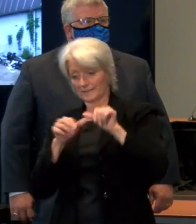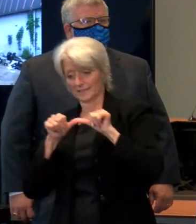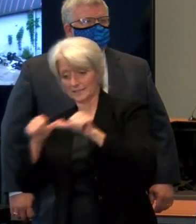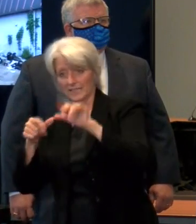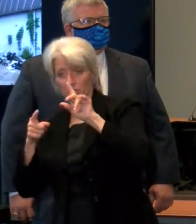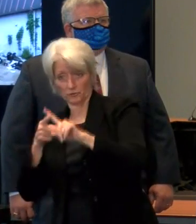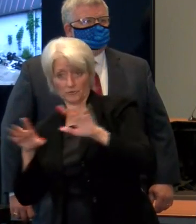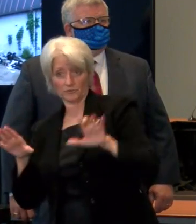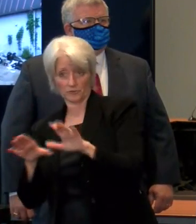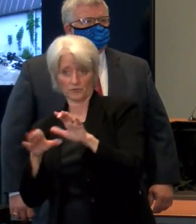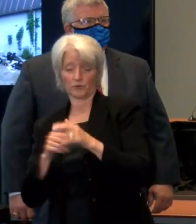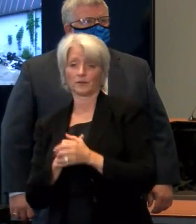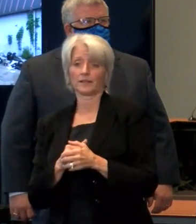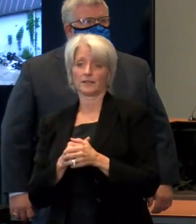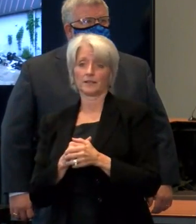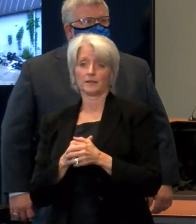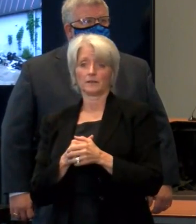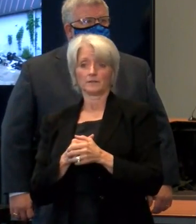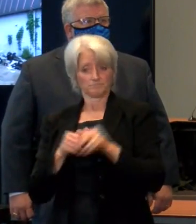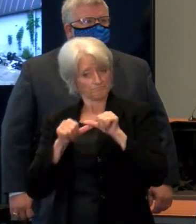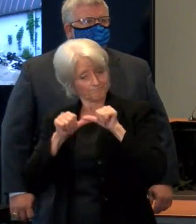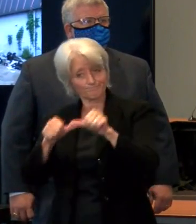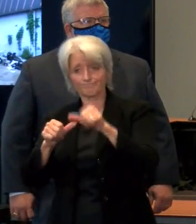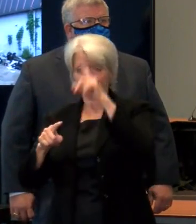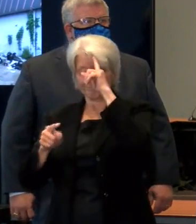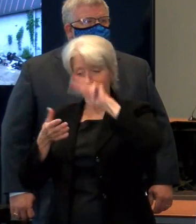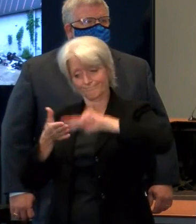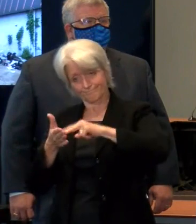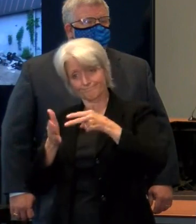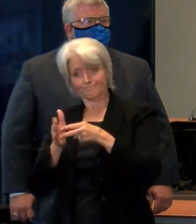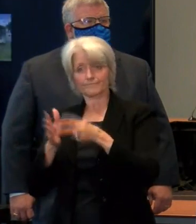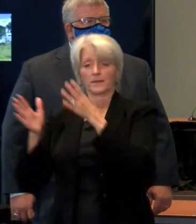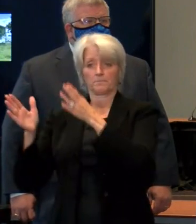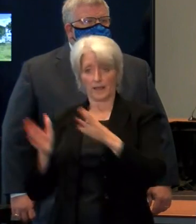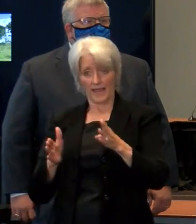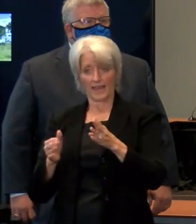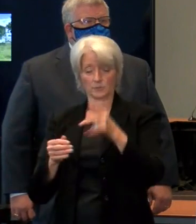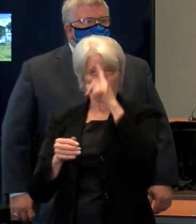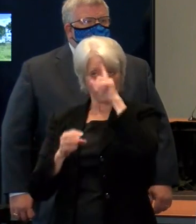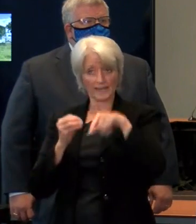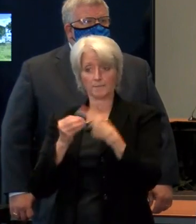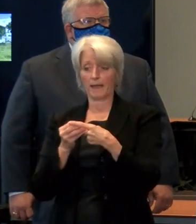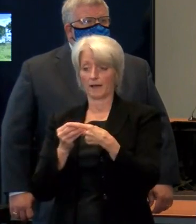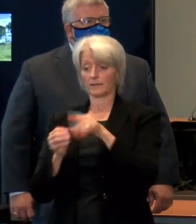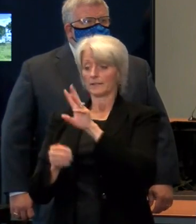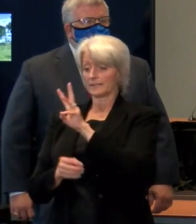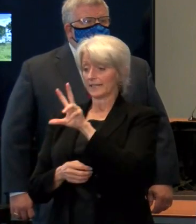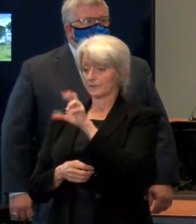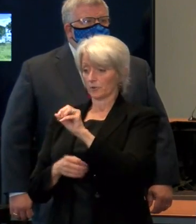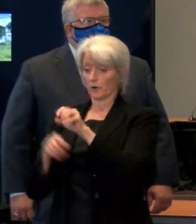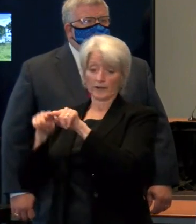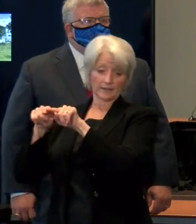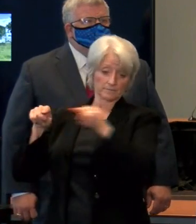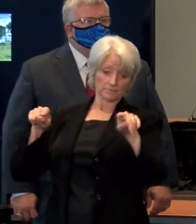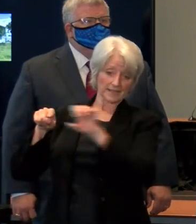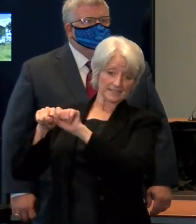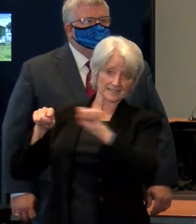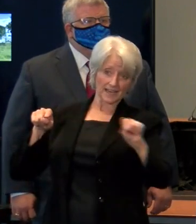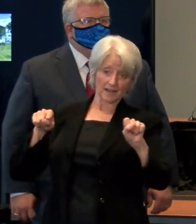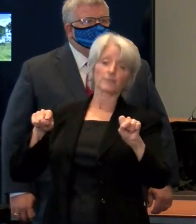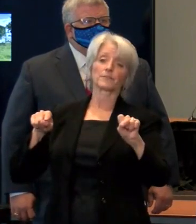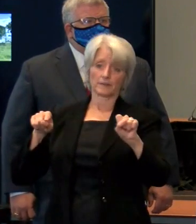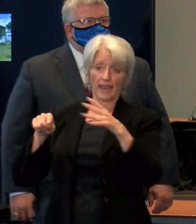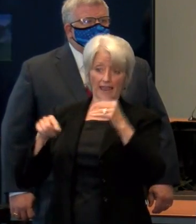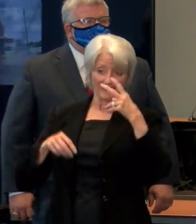blessed to serve, is to be intentional. And so when we think about south of 630 and the history of not as